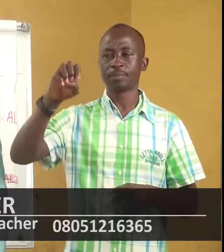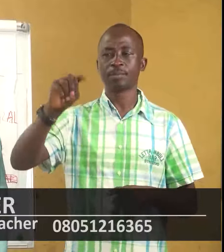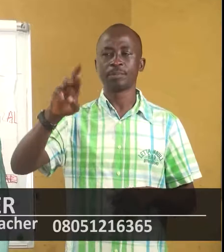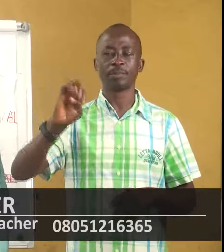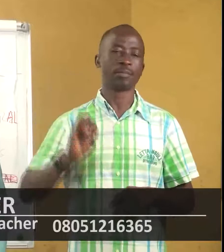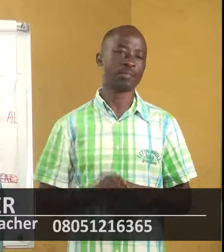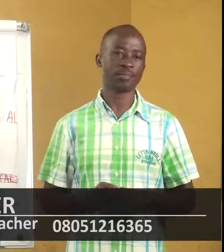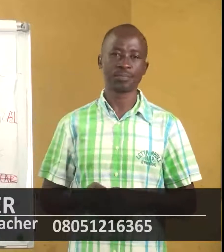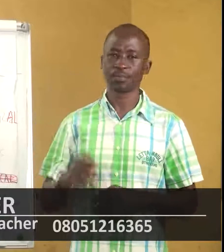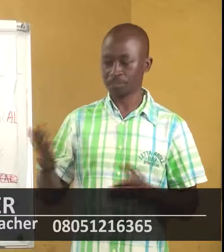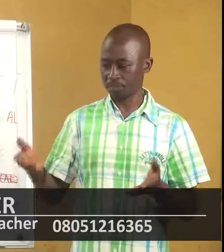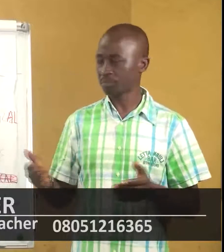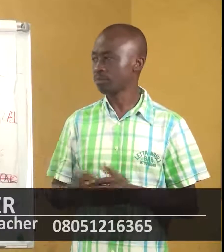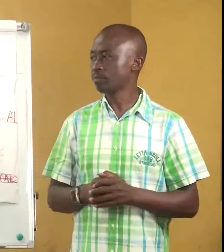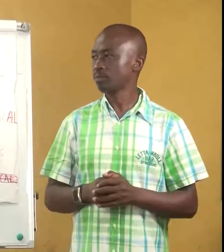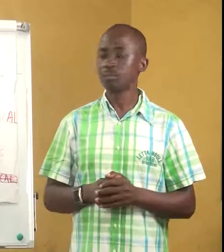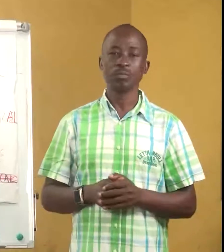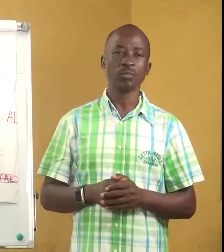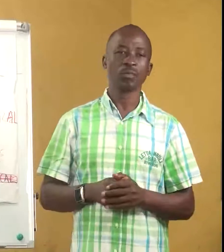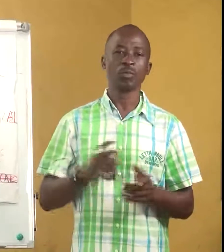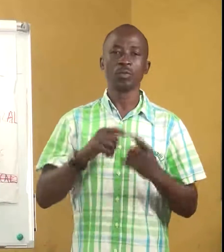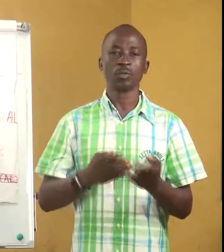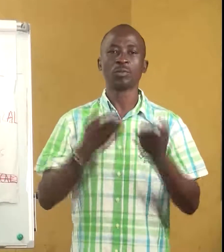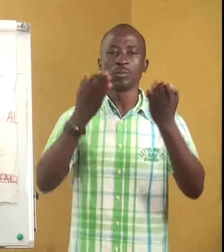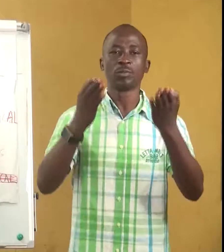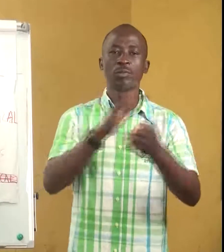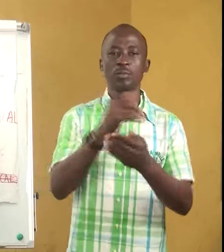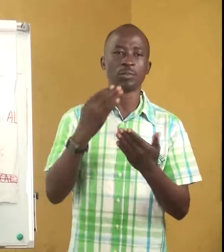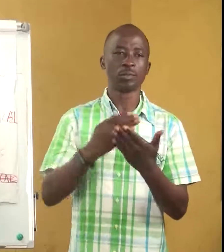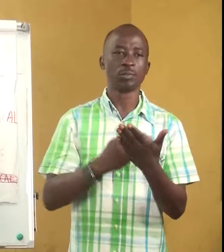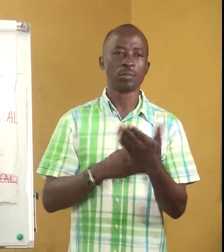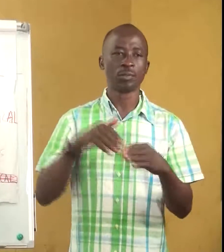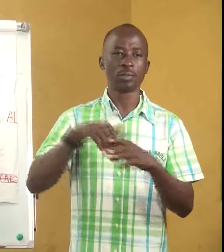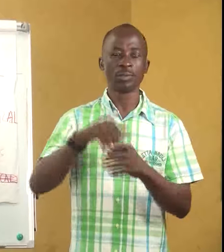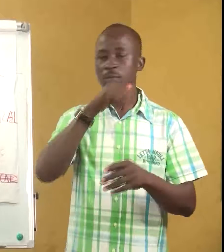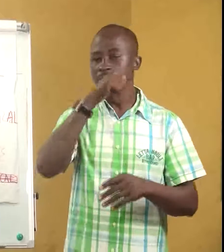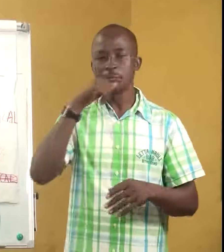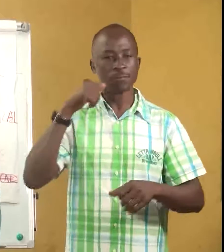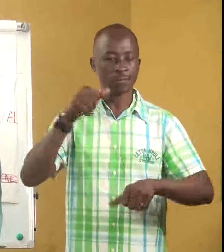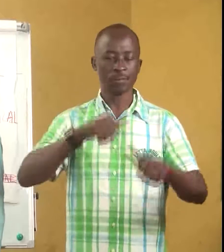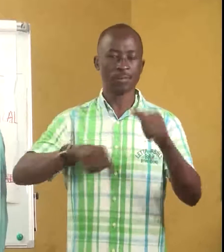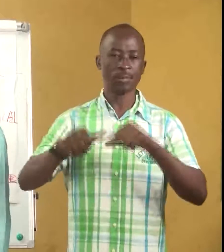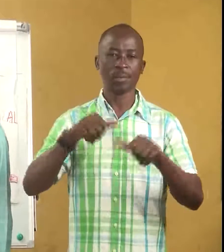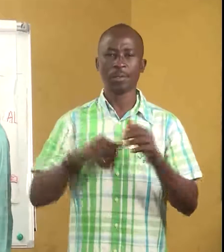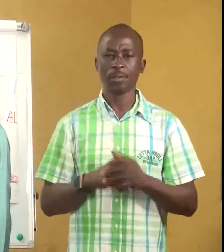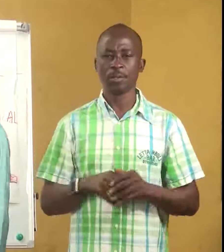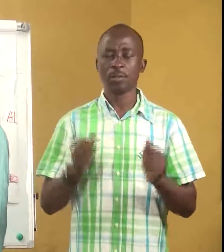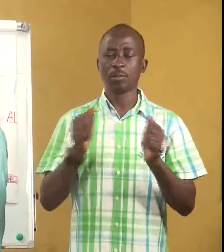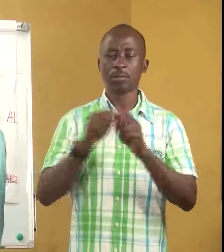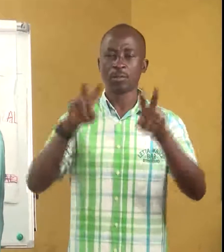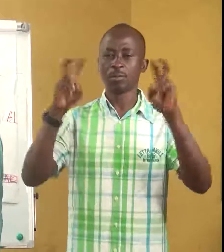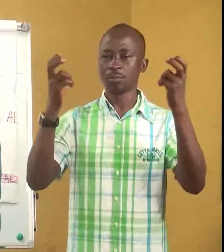here this morning to present a lesson in agricultural science with the